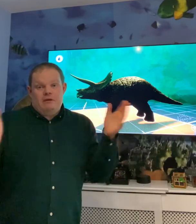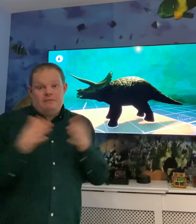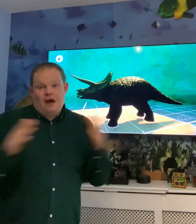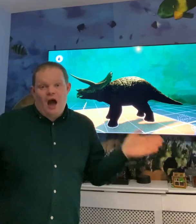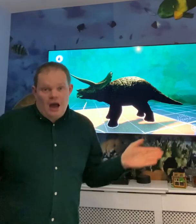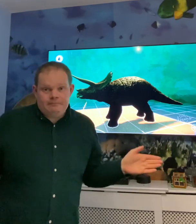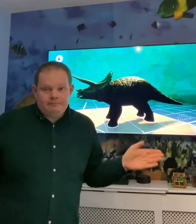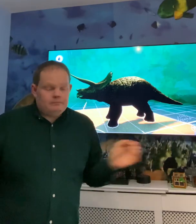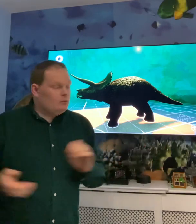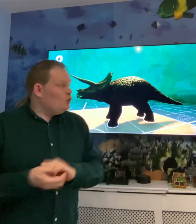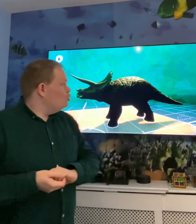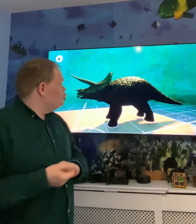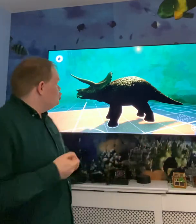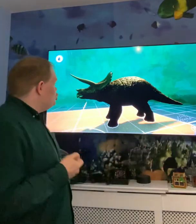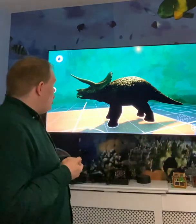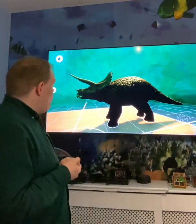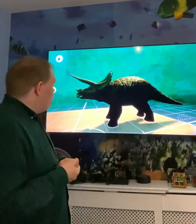of time. So,